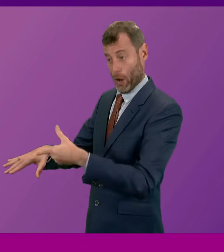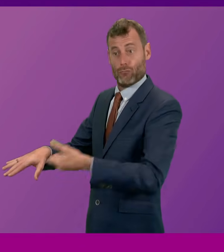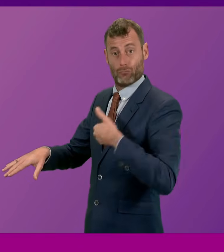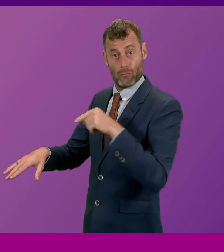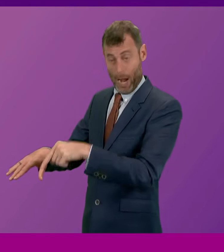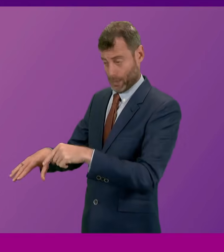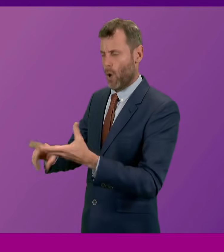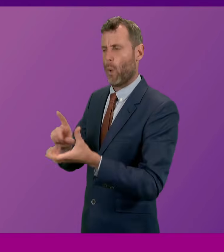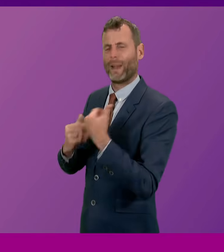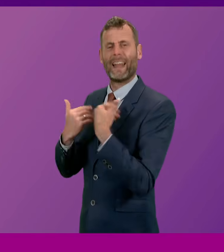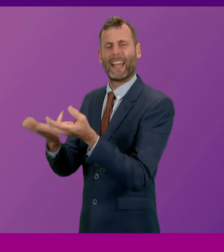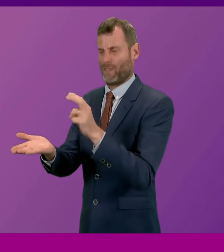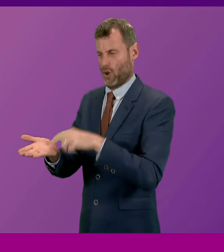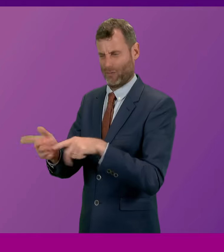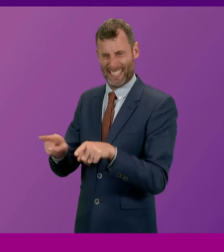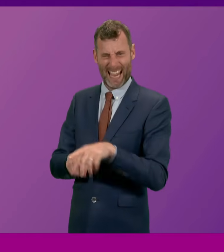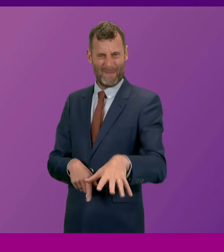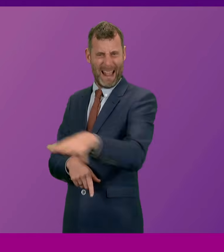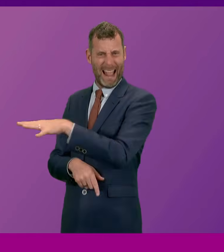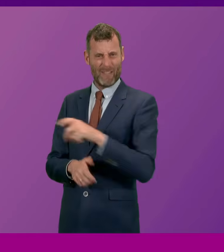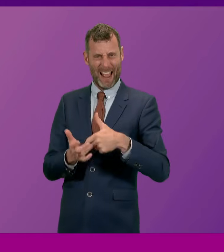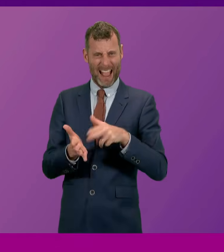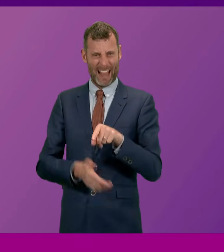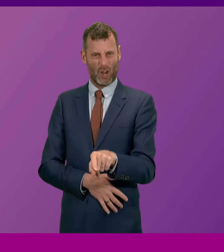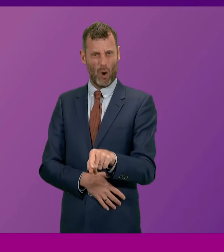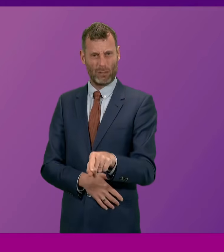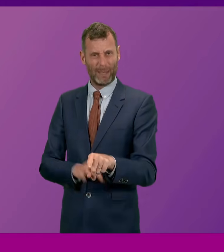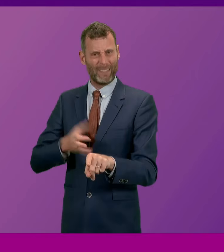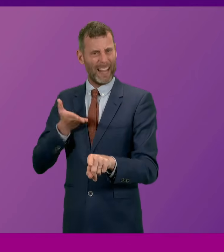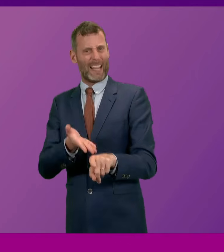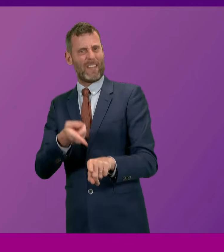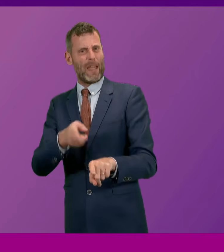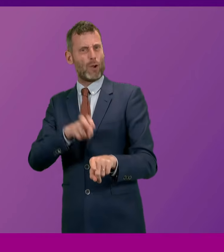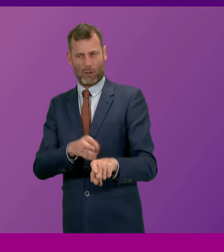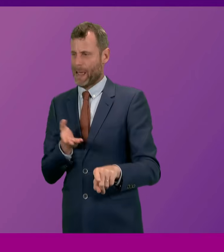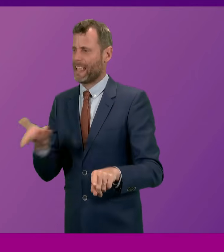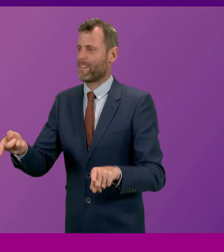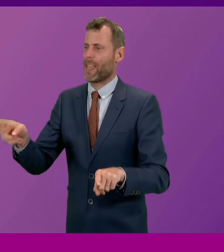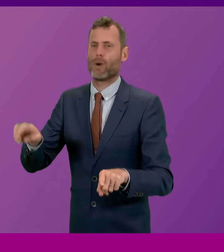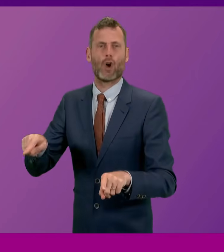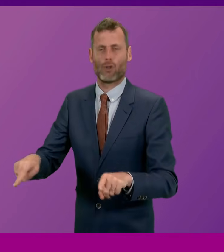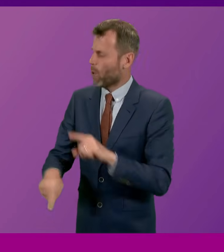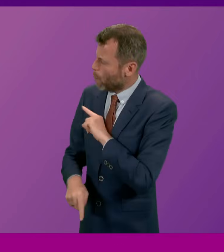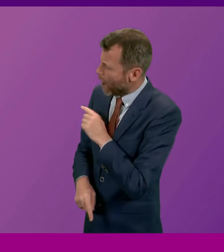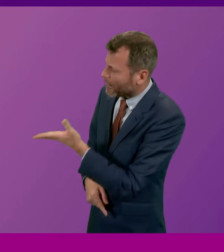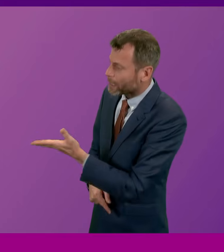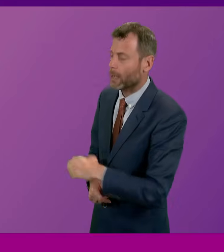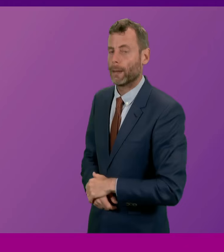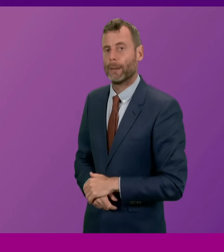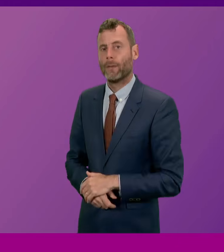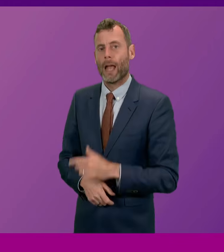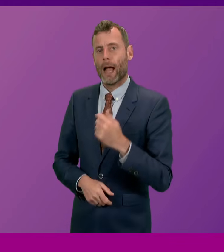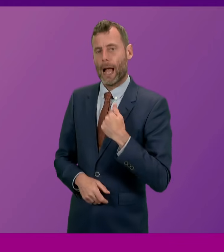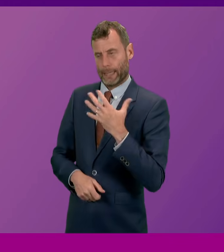the Acorn project? And what is he doing to remedy this? Minister. I'll have to take away the issue